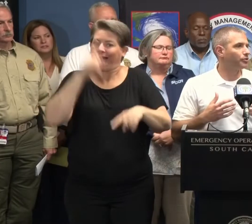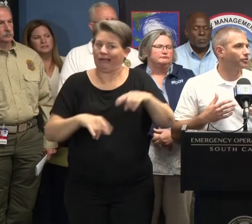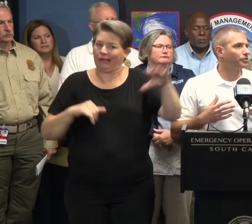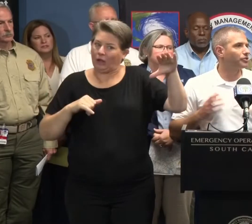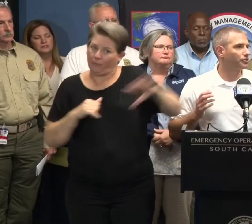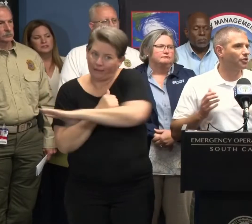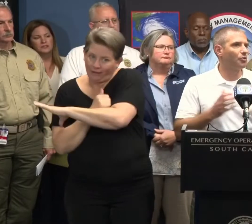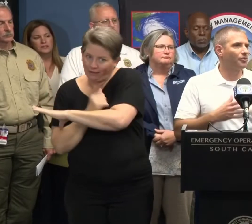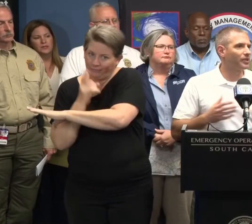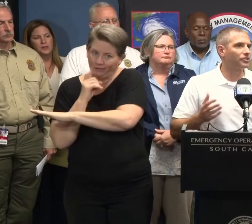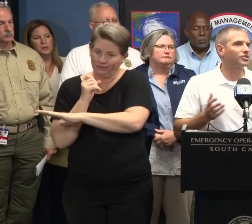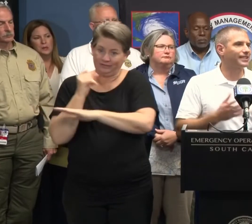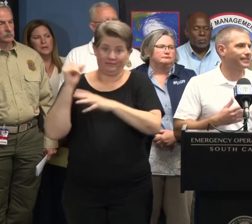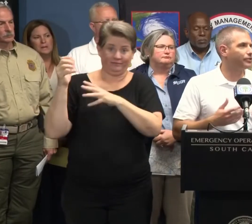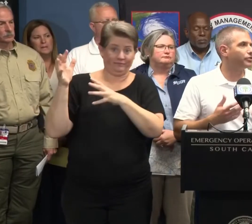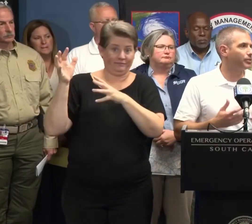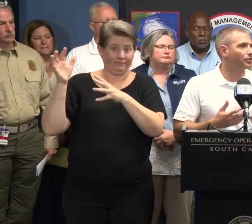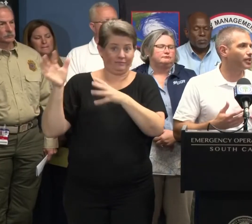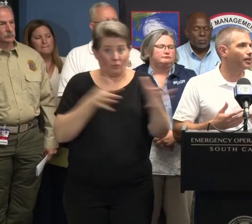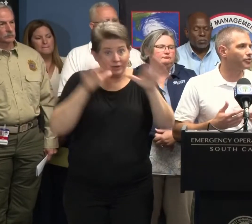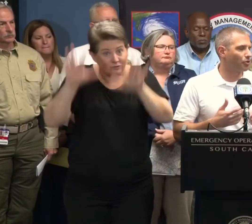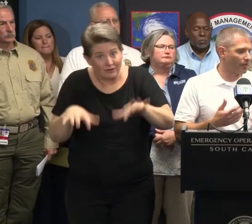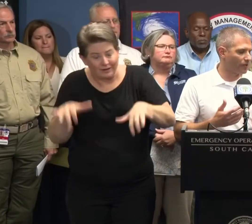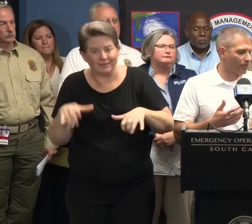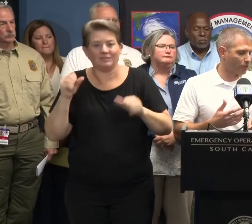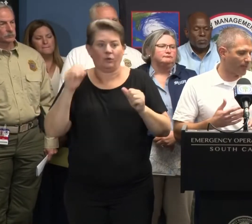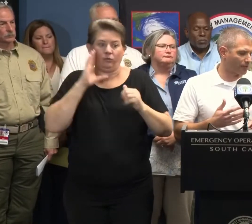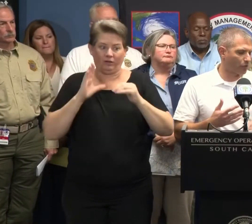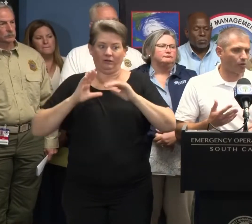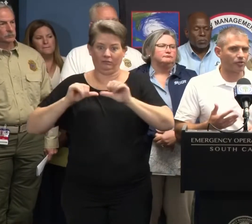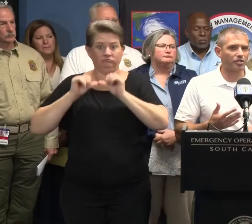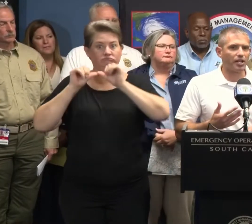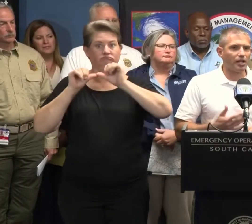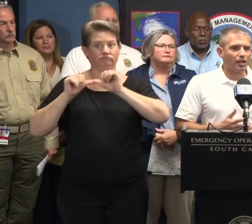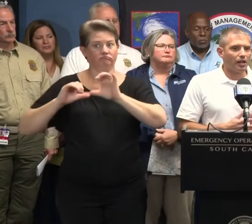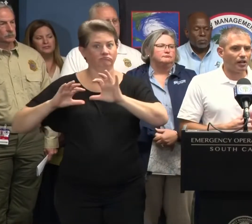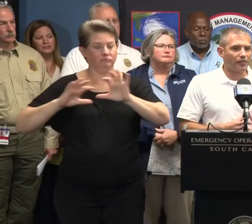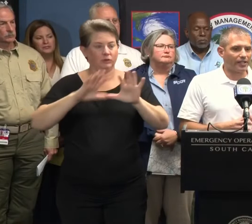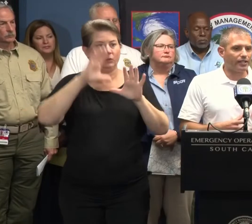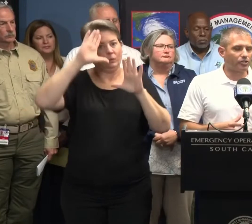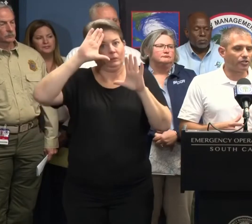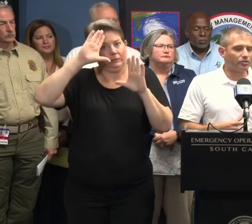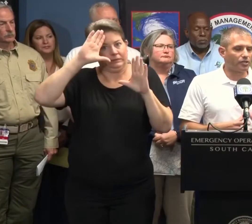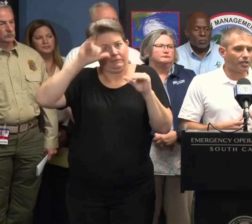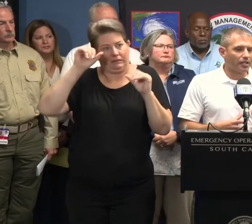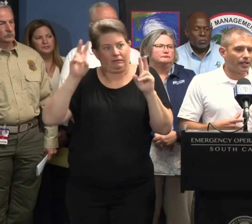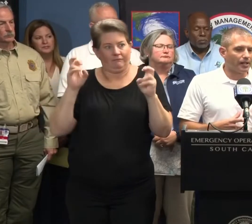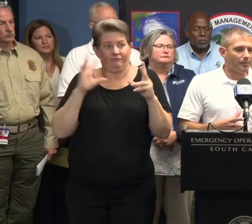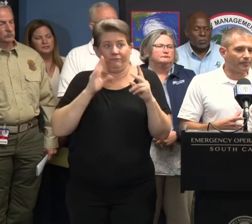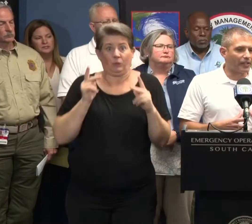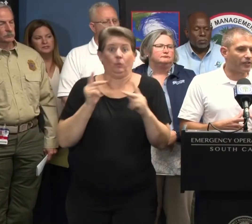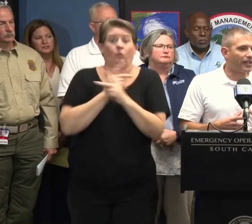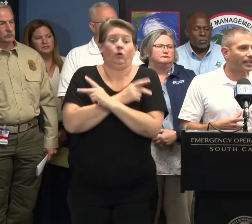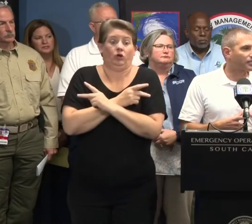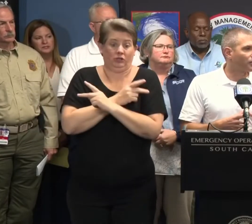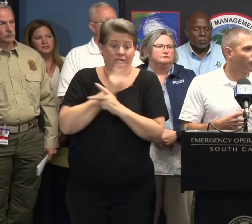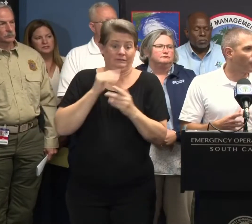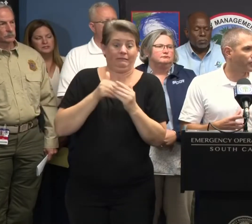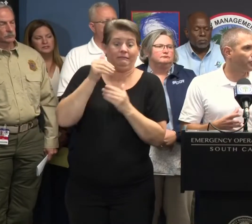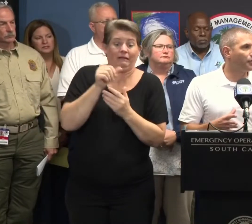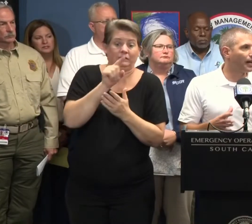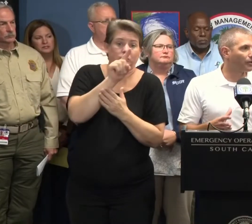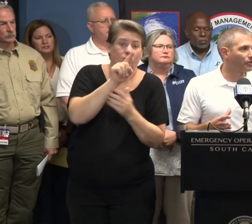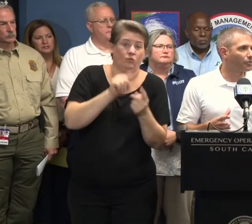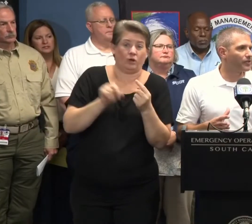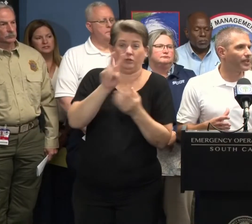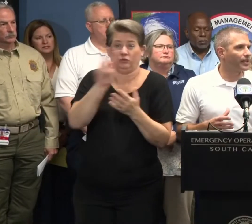storm approaches. So it's just going to continue to build up. So we really expect the worst of the conditions here in the next 1